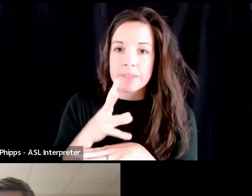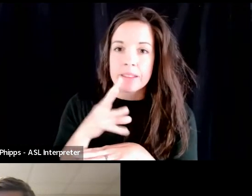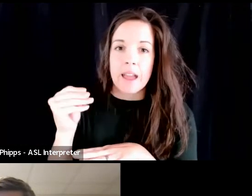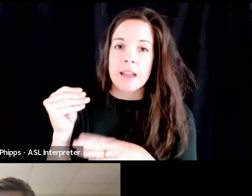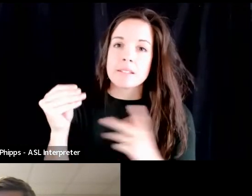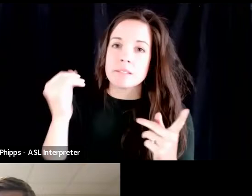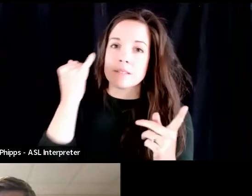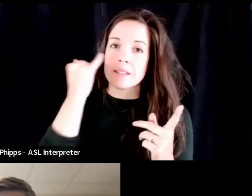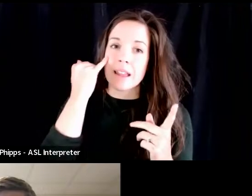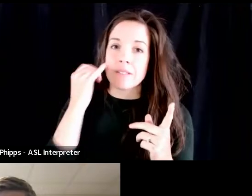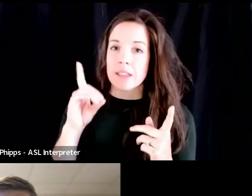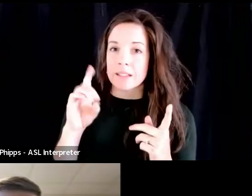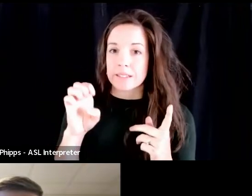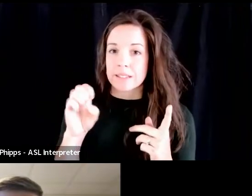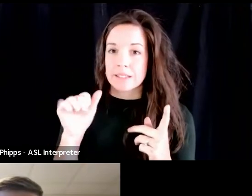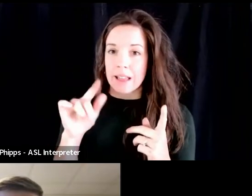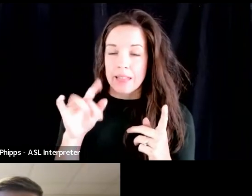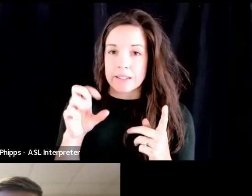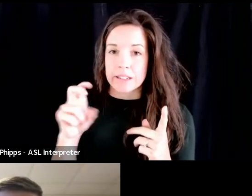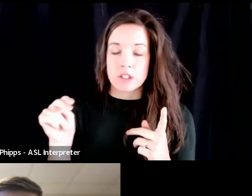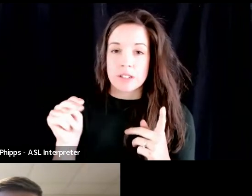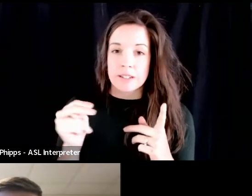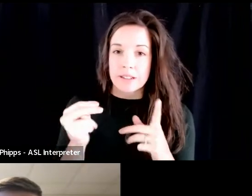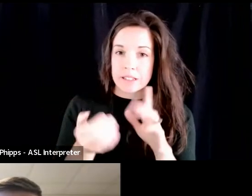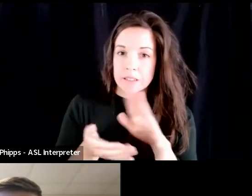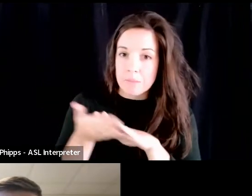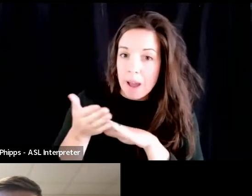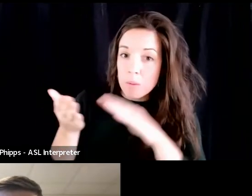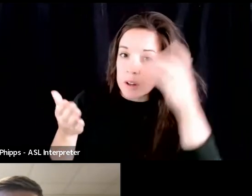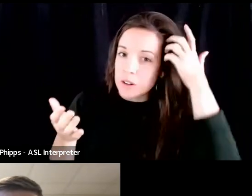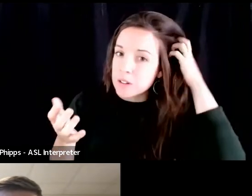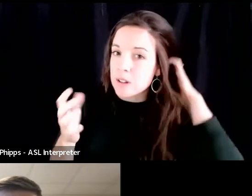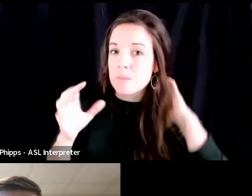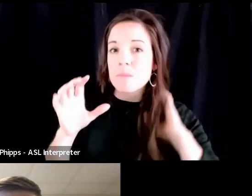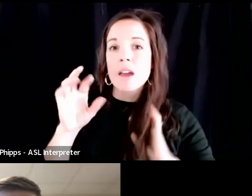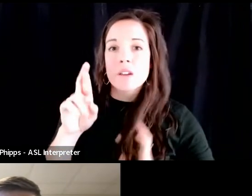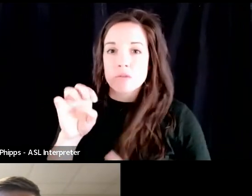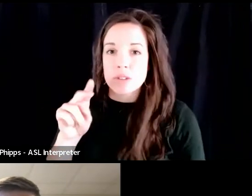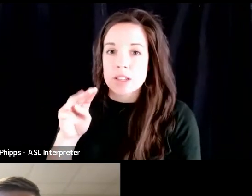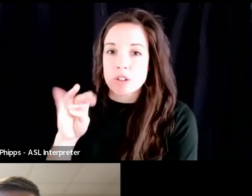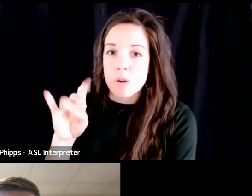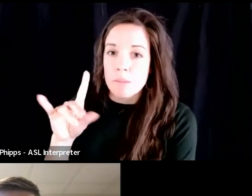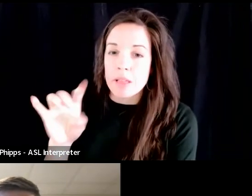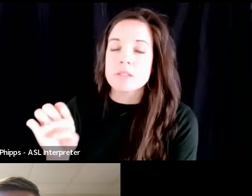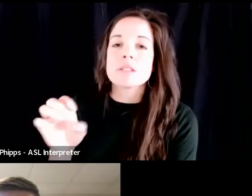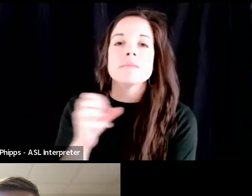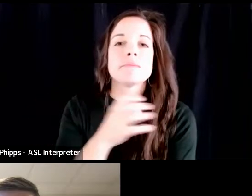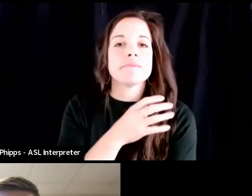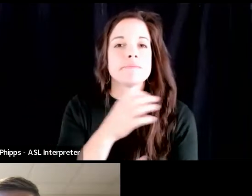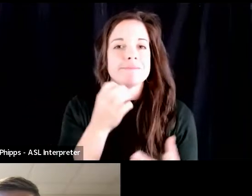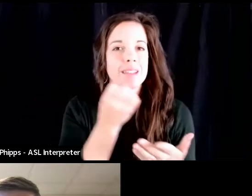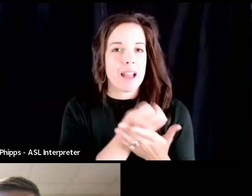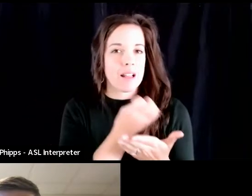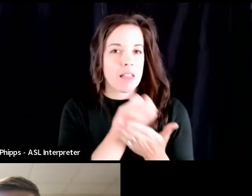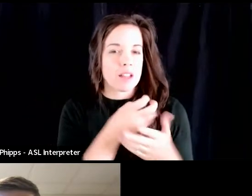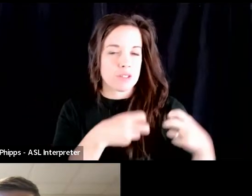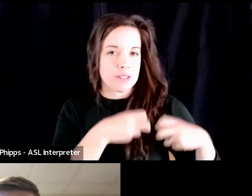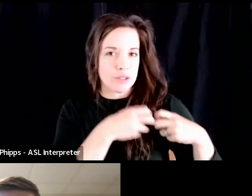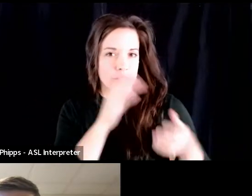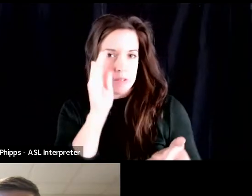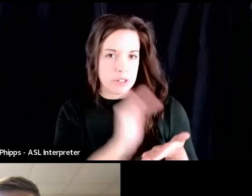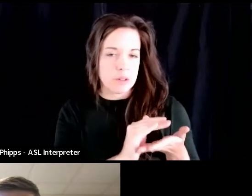if the desalination is powered by renewables, then also the ecological issues are at least reduced. There are some others,